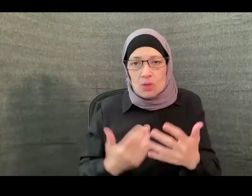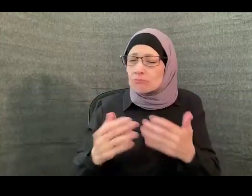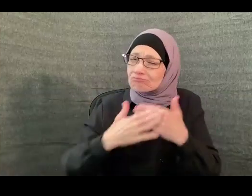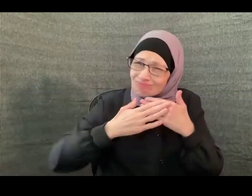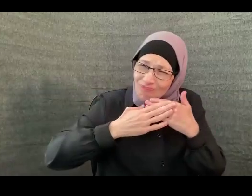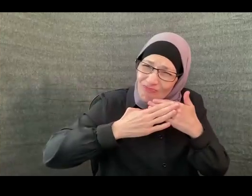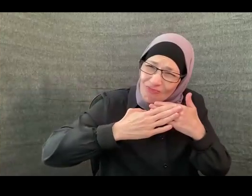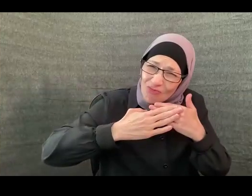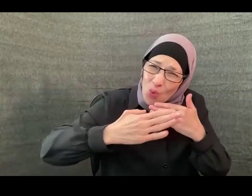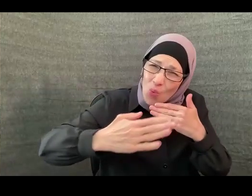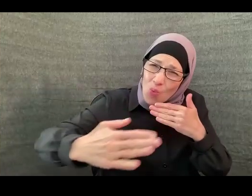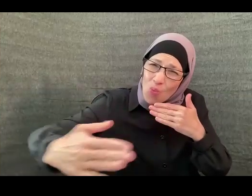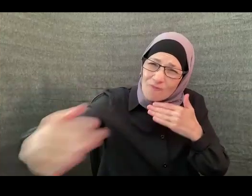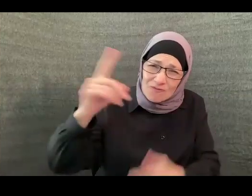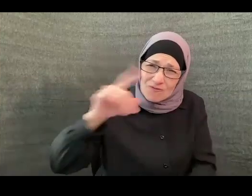good.